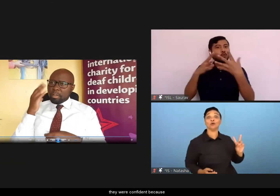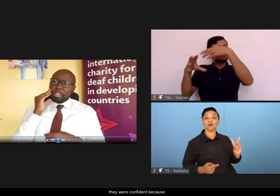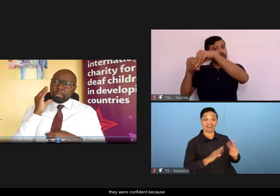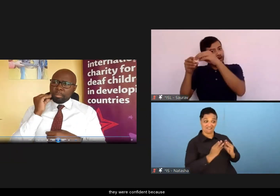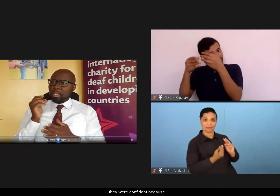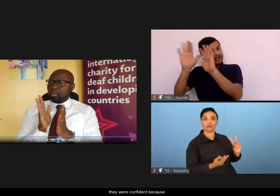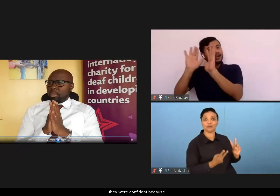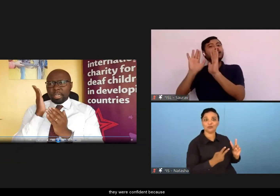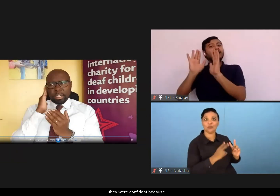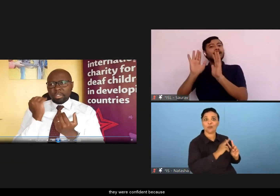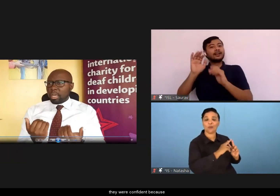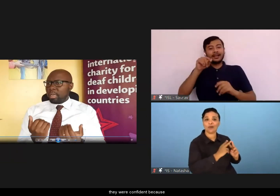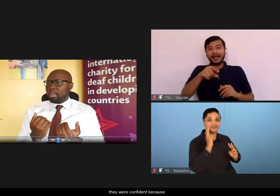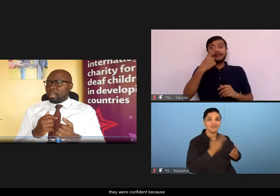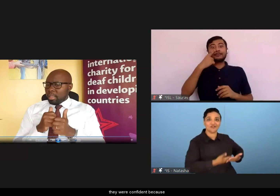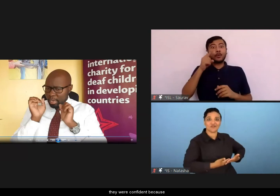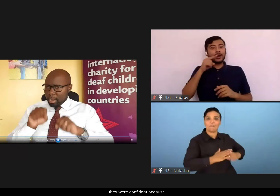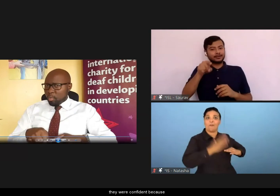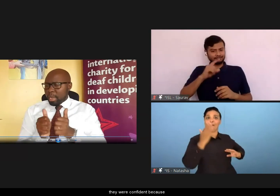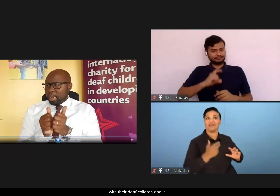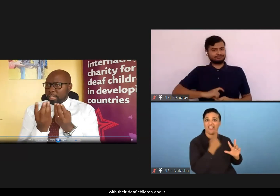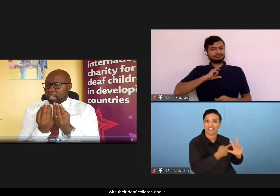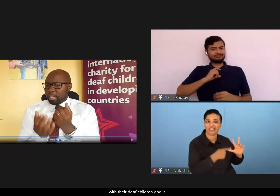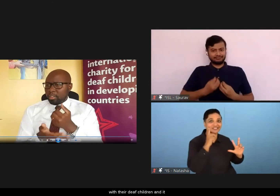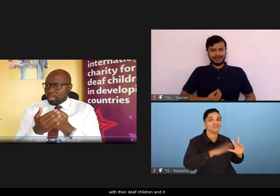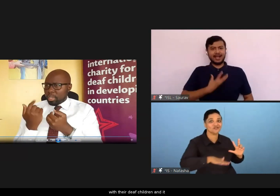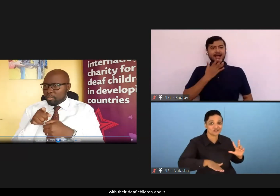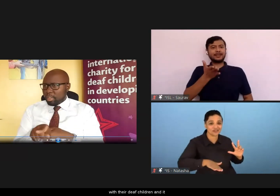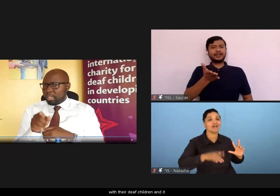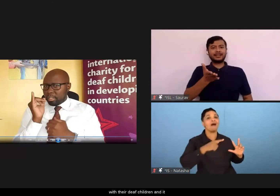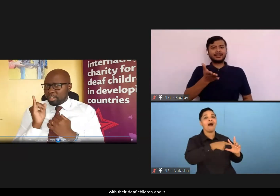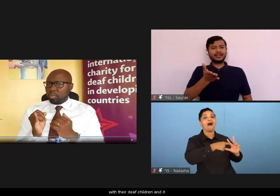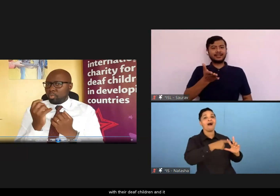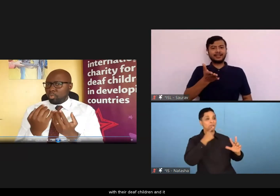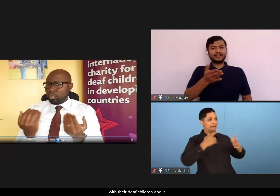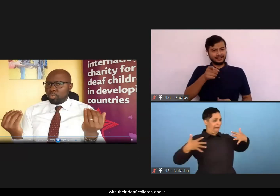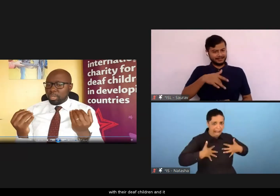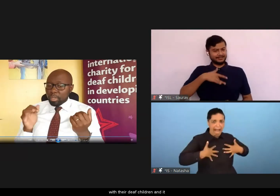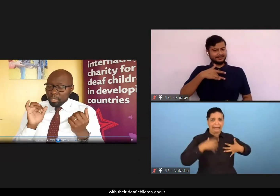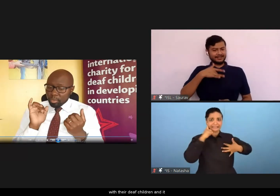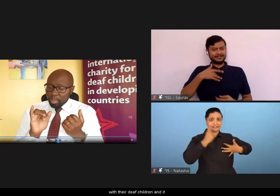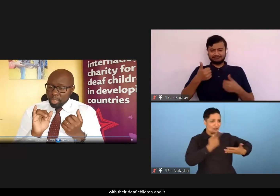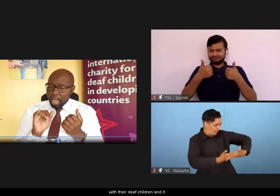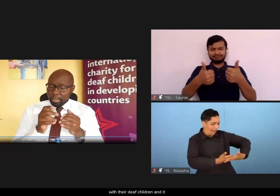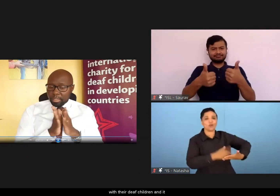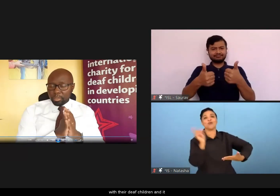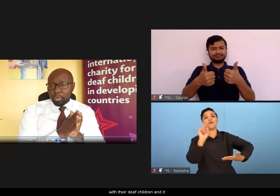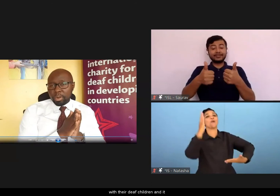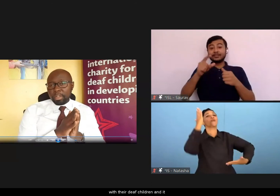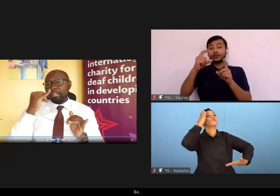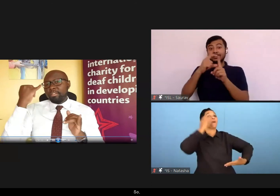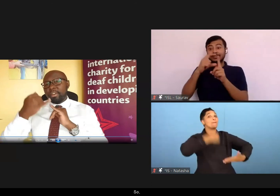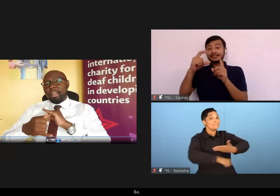were very happy, they were confident, because they would know what to do with their deaf children. And it was easy to care for these